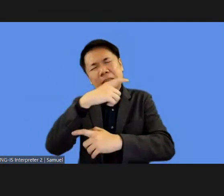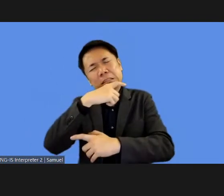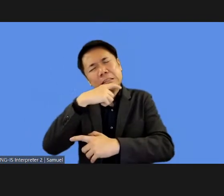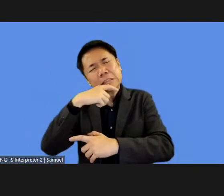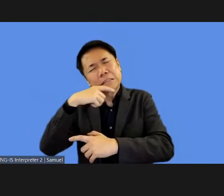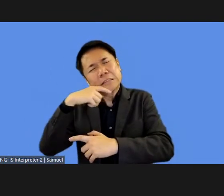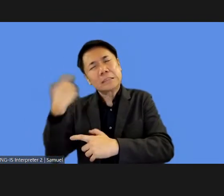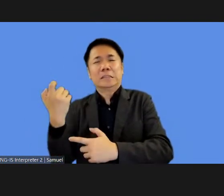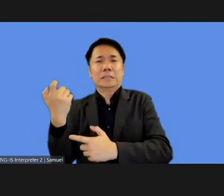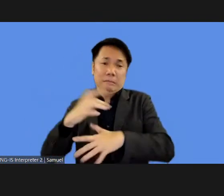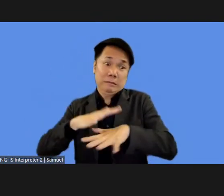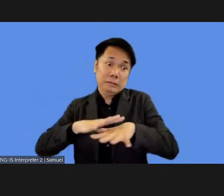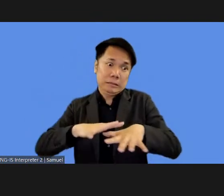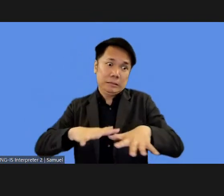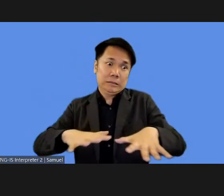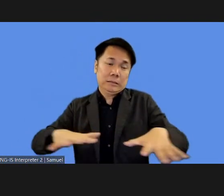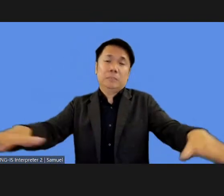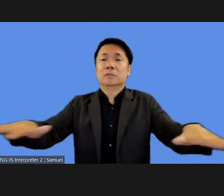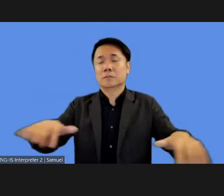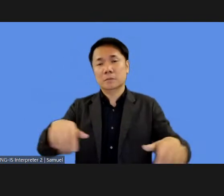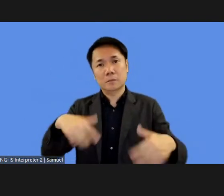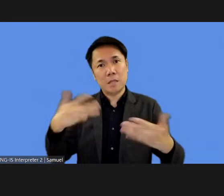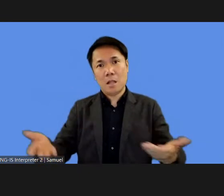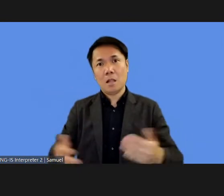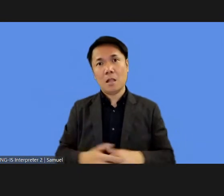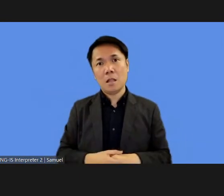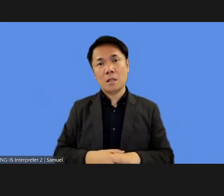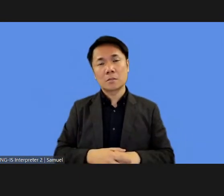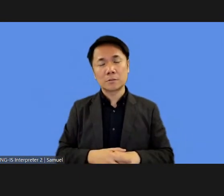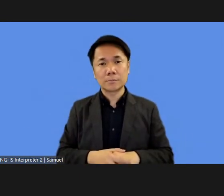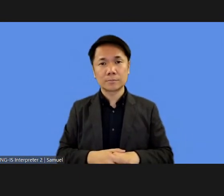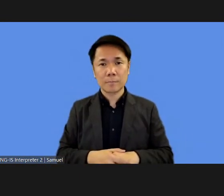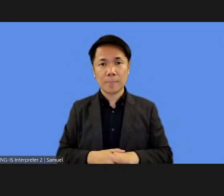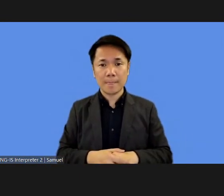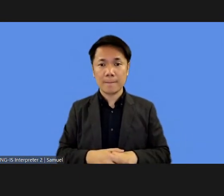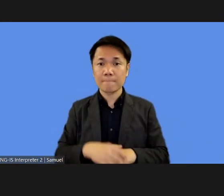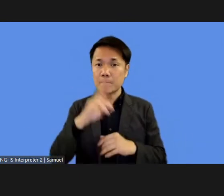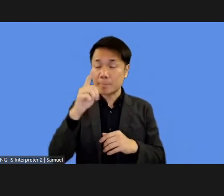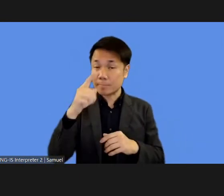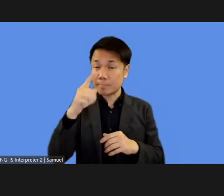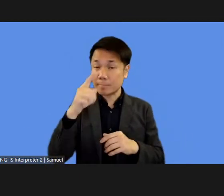referred to the sun, which is an infinite